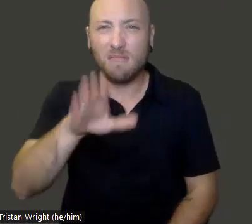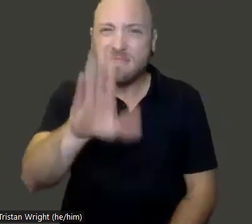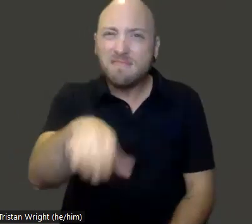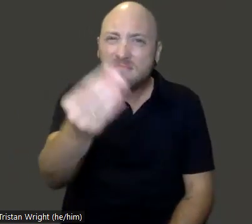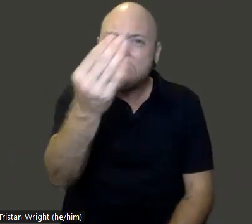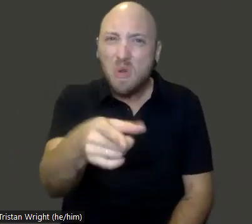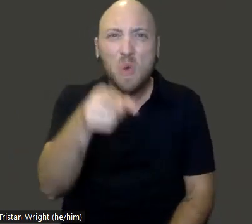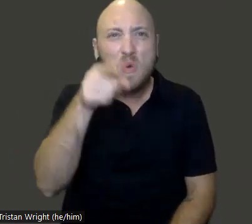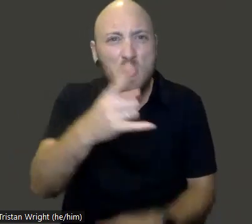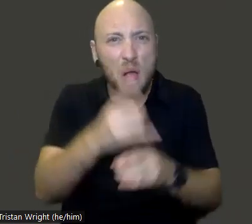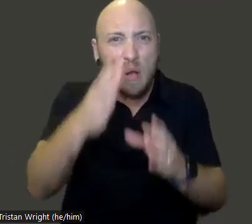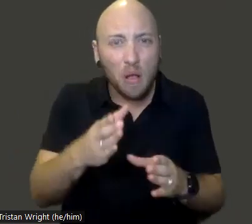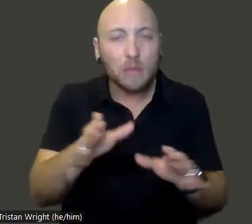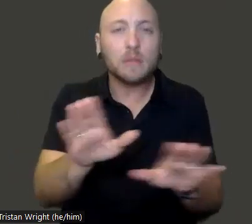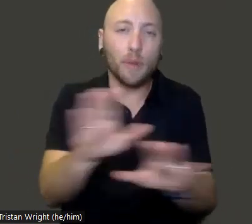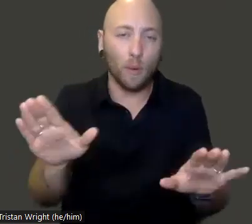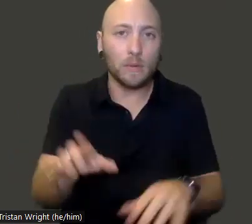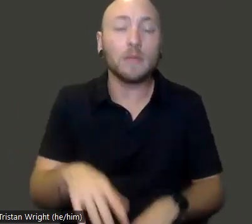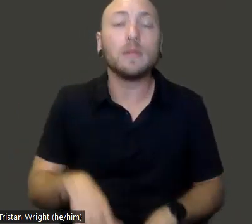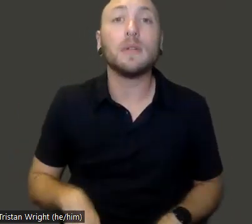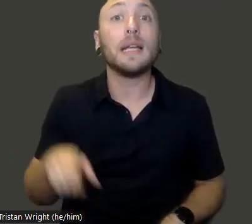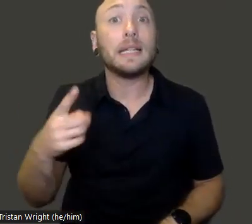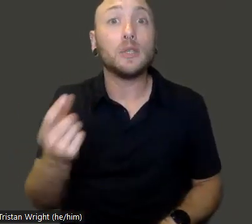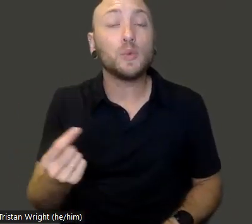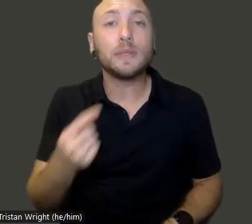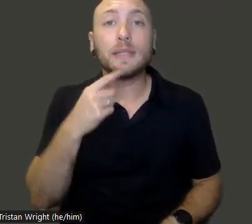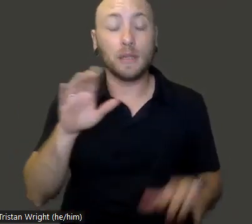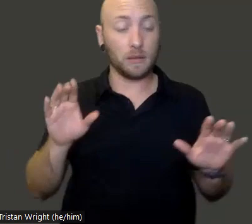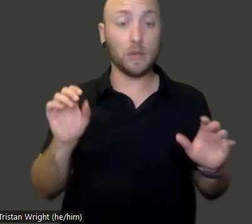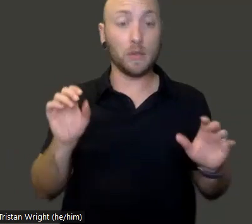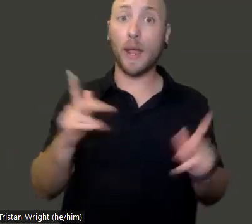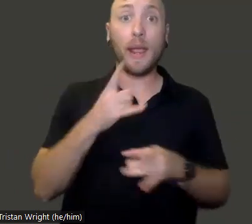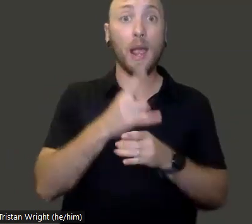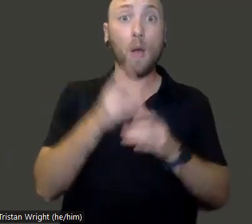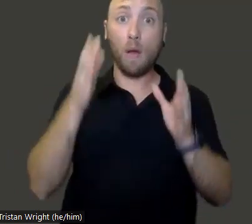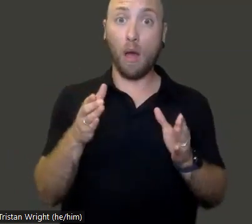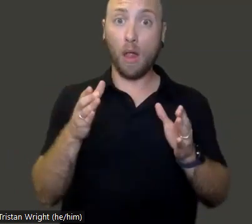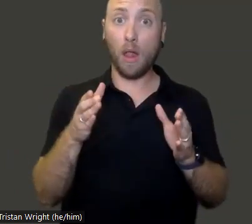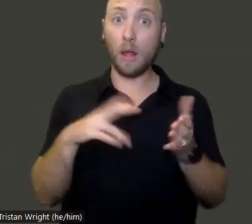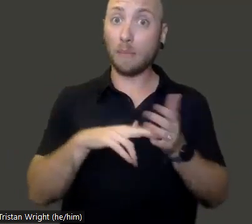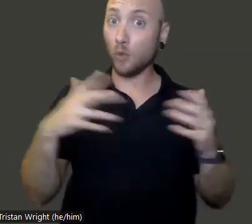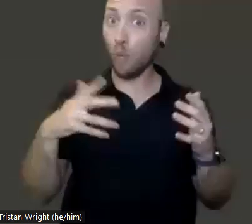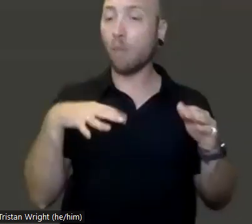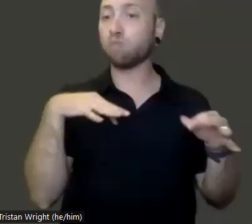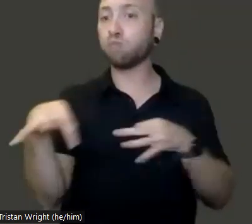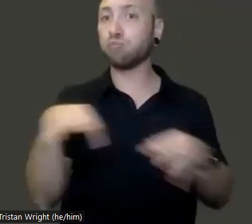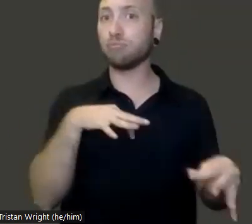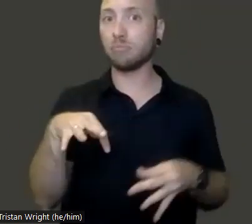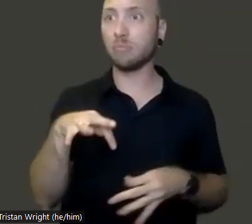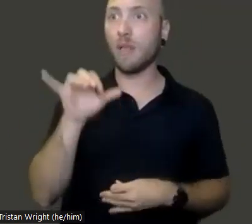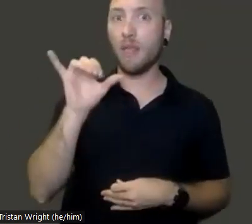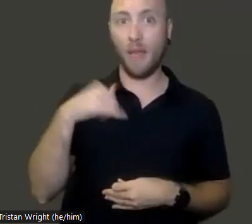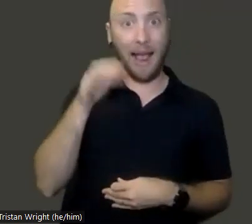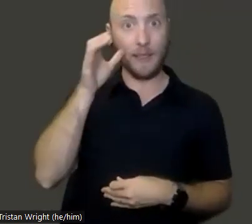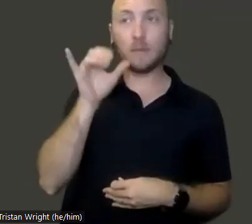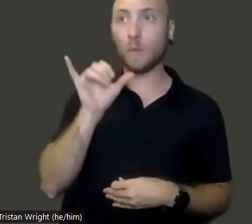by mistake. He said, this is what an alcoholic is. Compare that to your experience. Is that you? And I found out it was me, you know, and I'm so